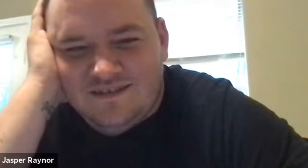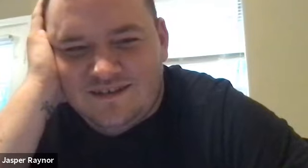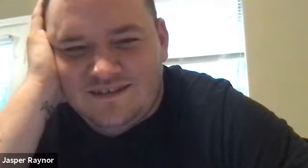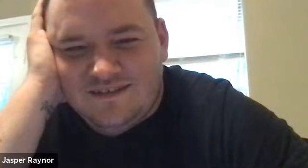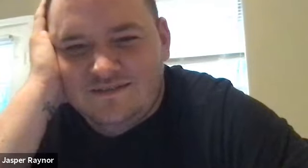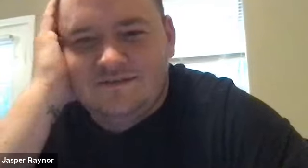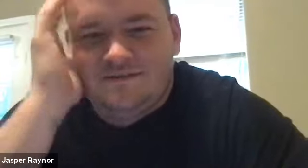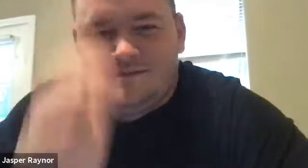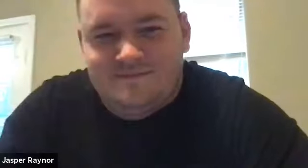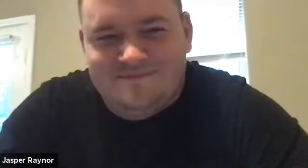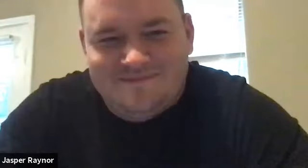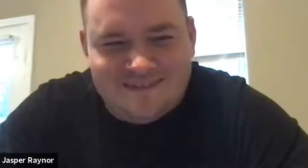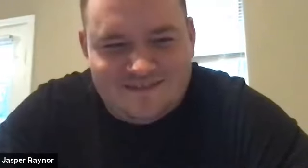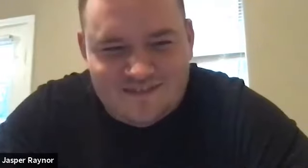Yeah, that's fine.